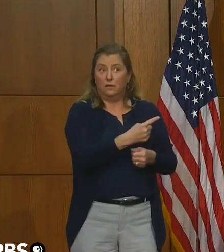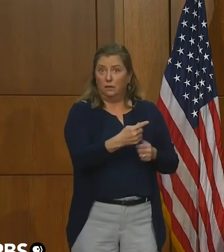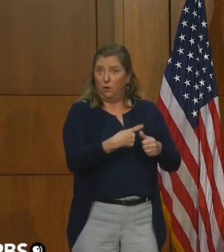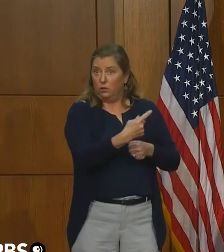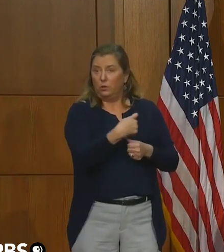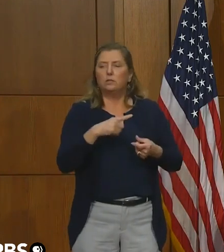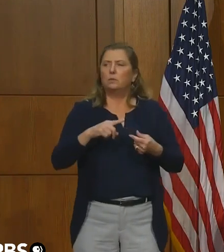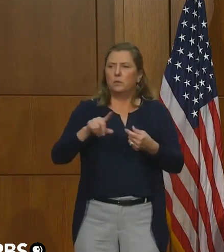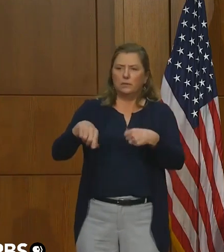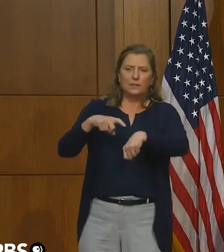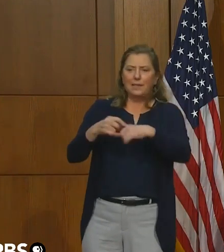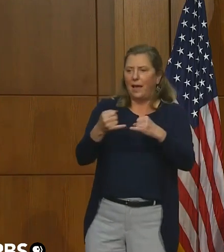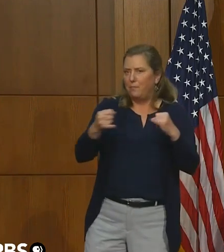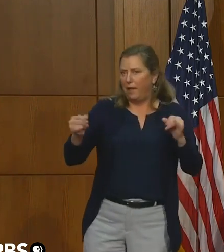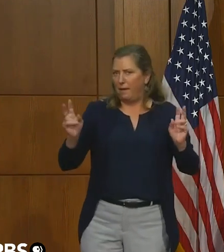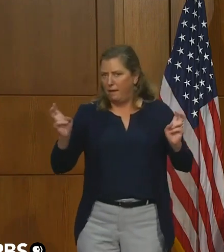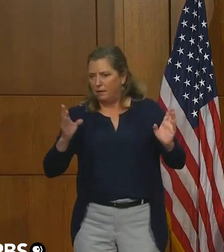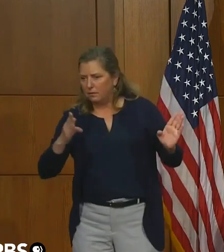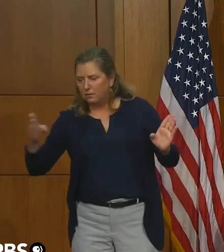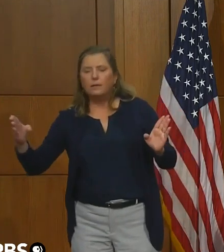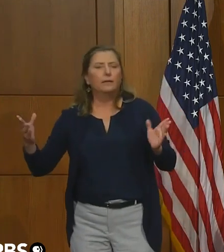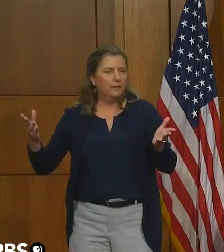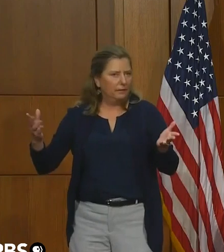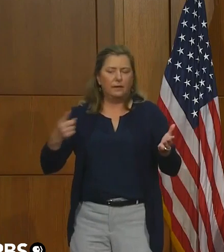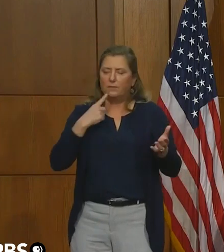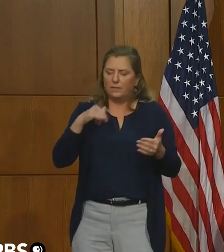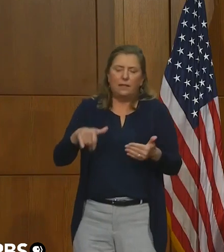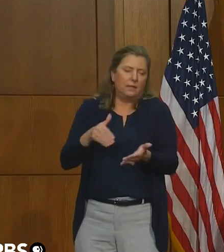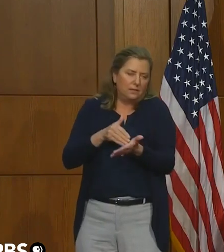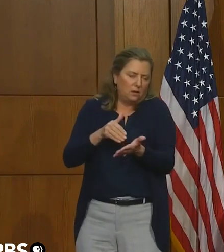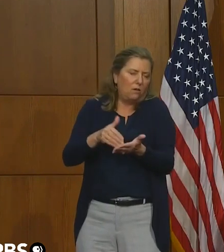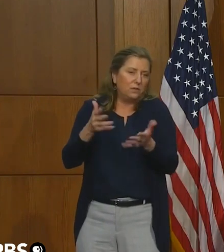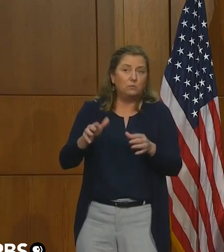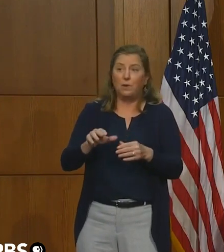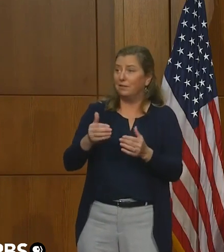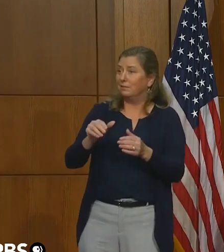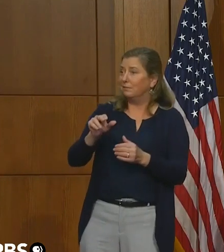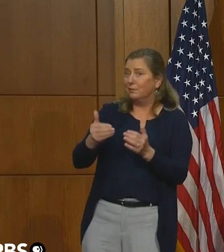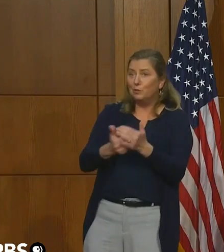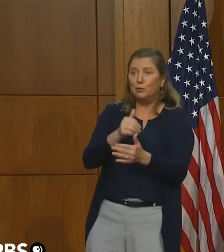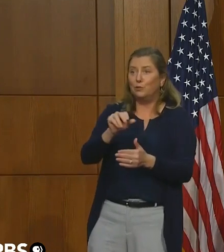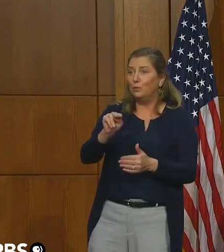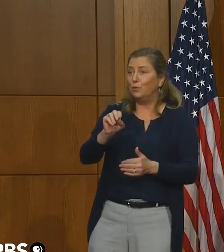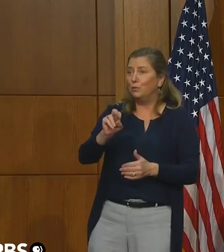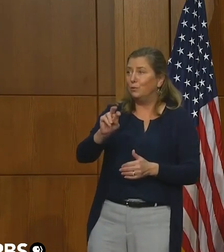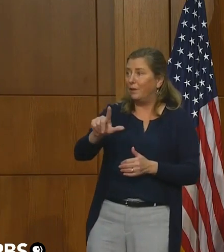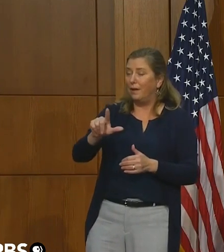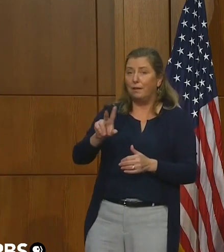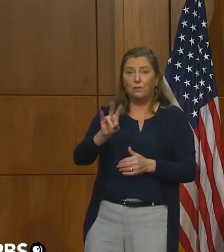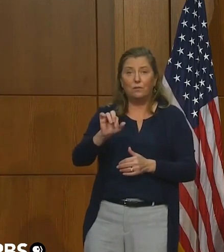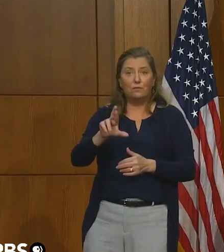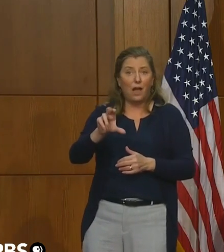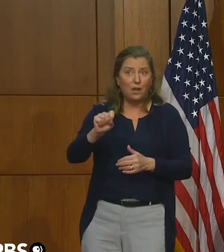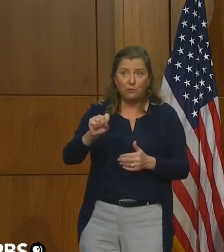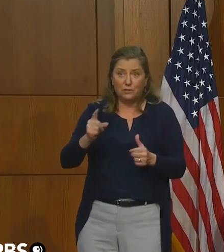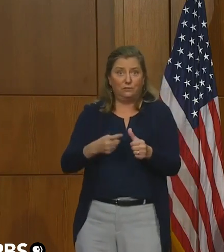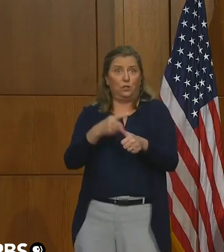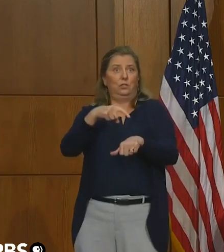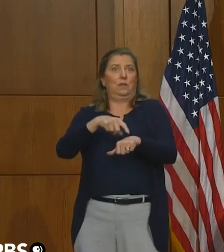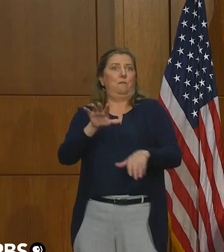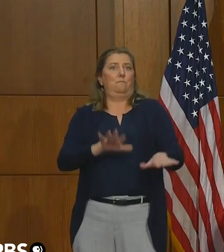the timeline. And you've heard me say this enough, but this is a novel virus. We are hopeful